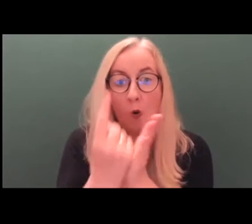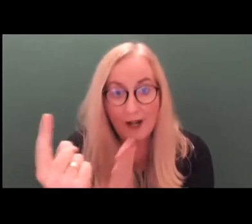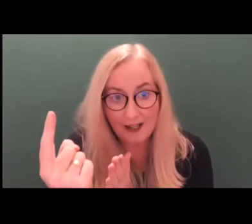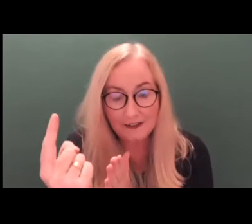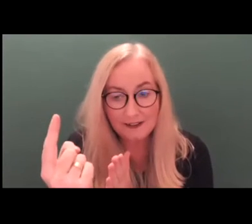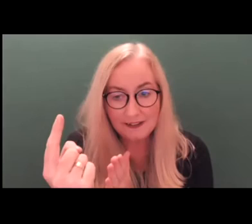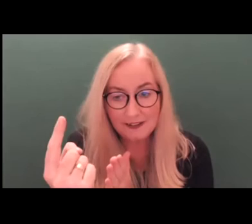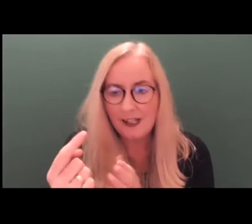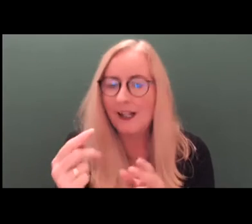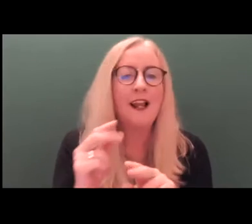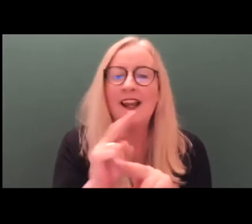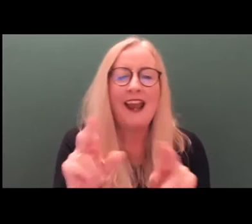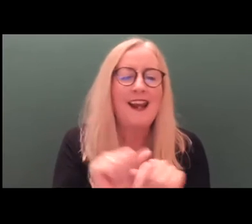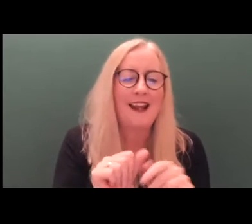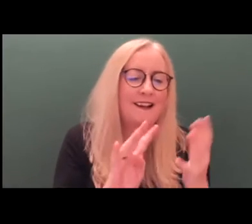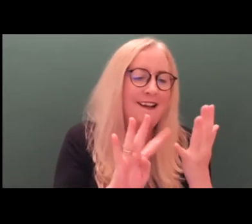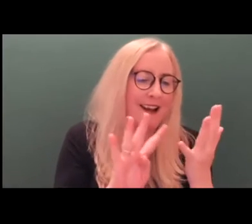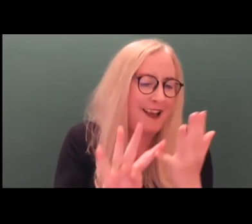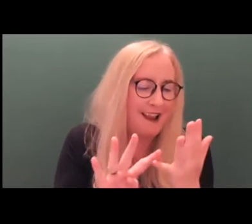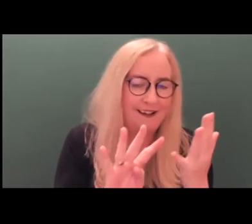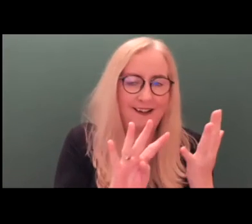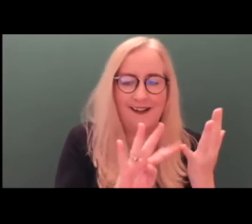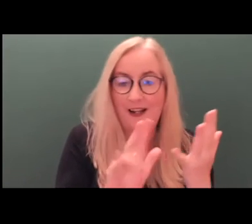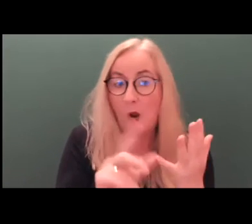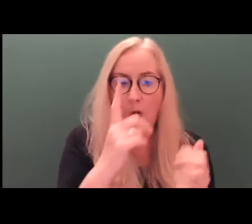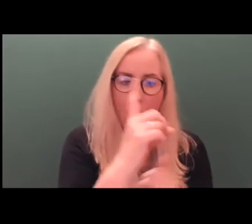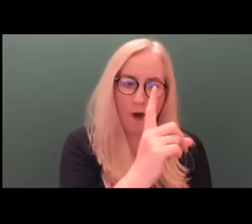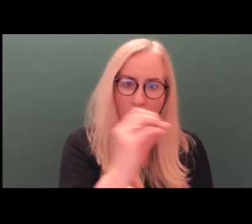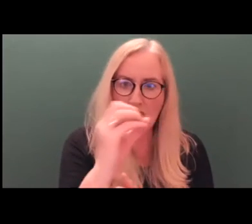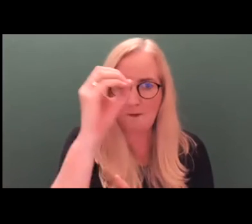Not 97%, but 98% 99%, but 100%.